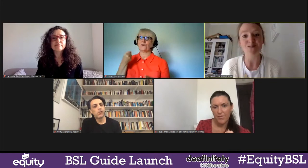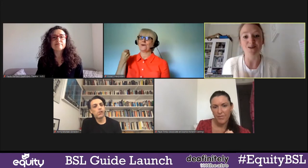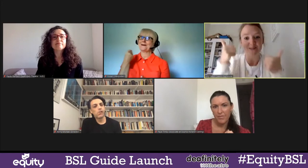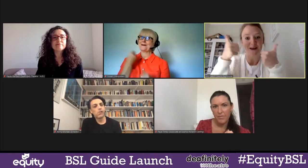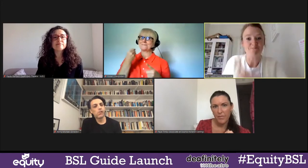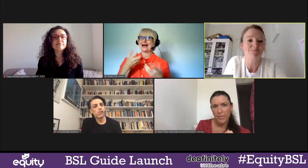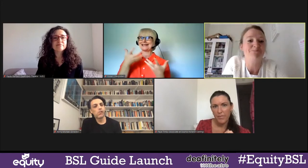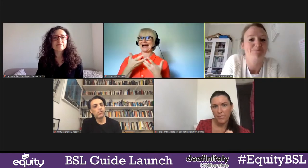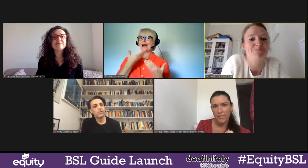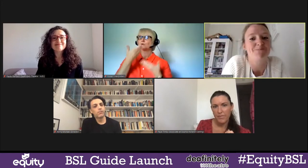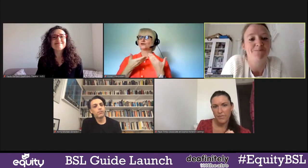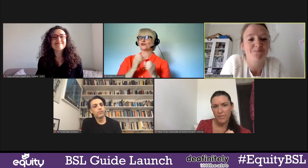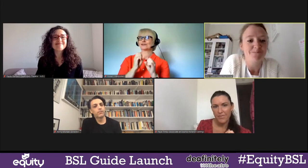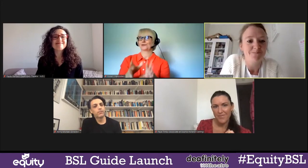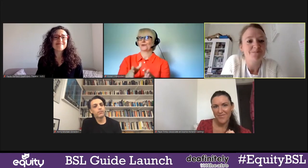yeah,